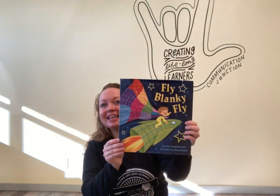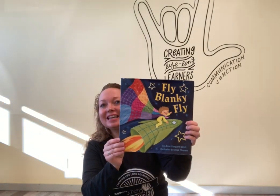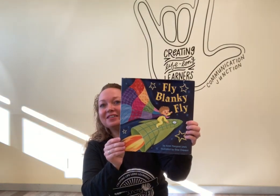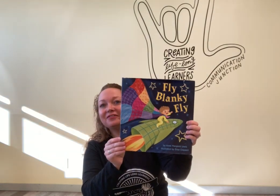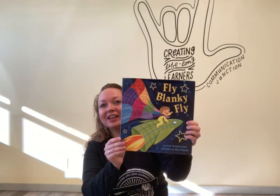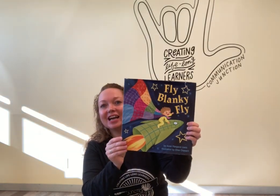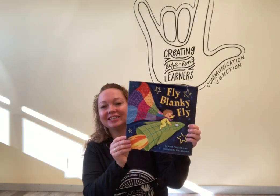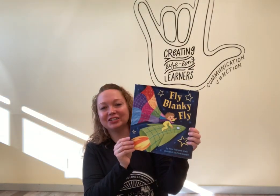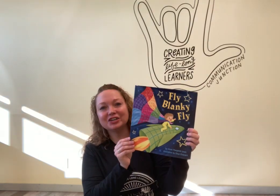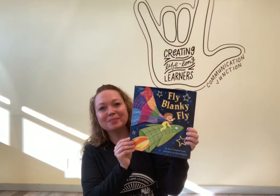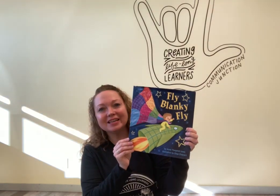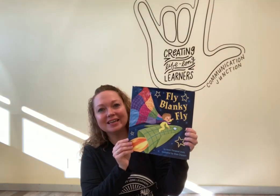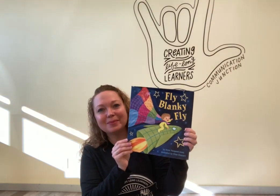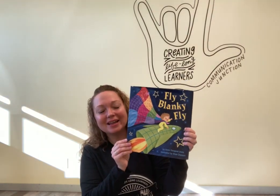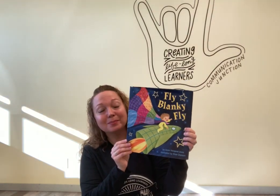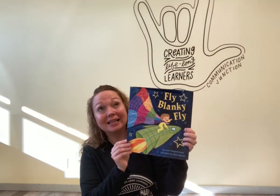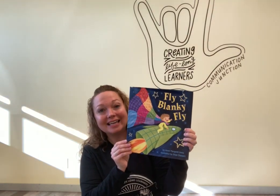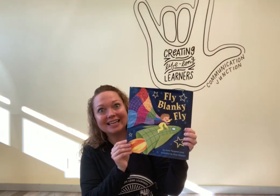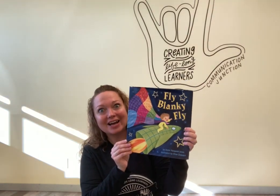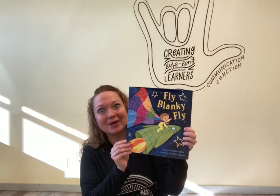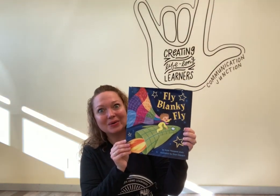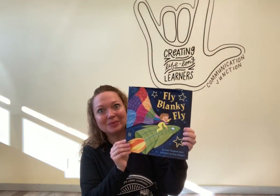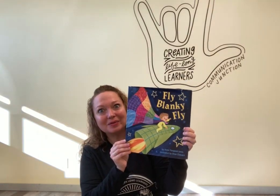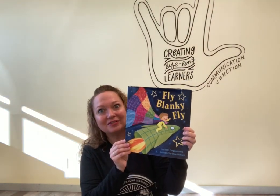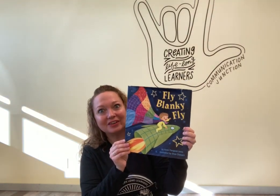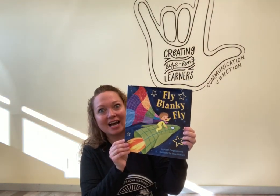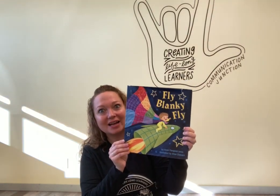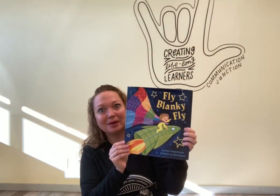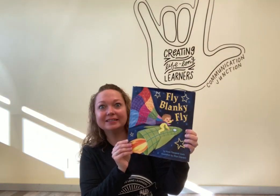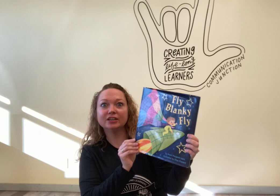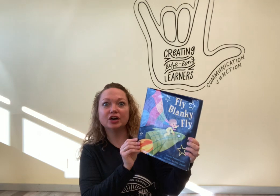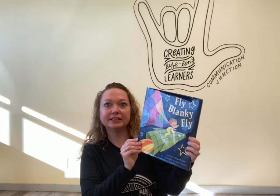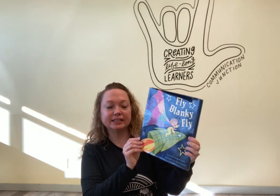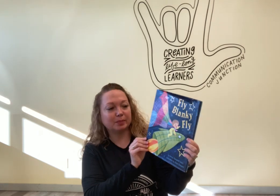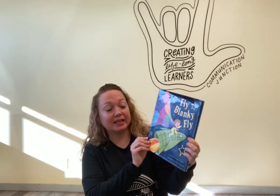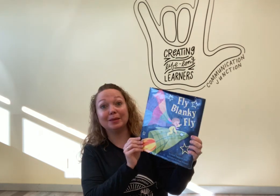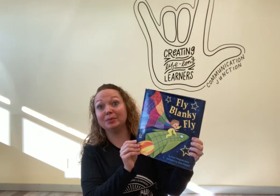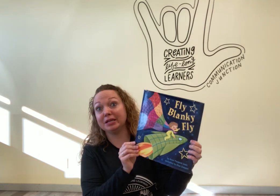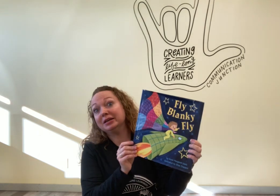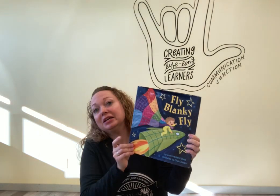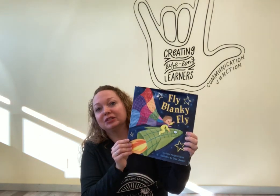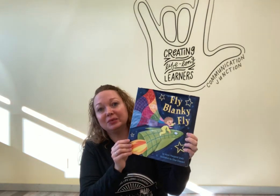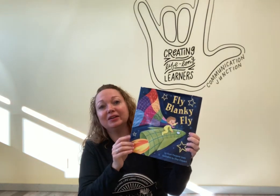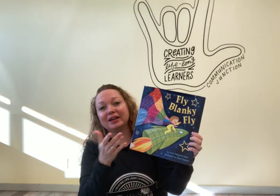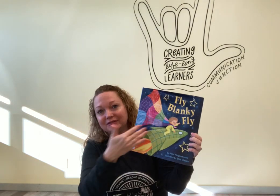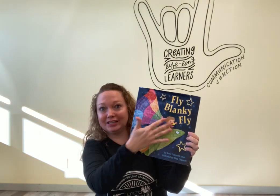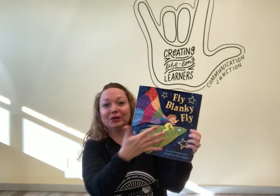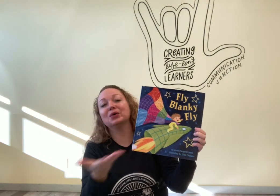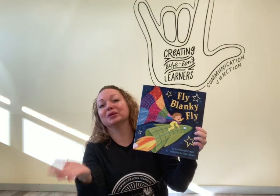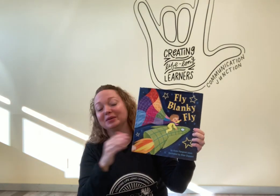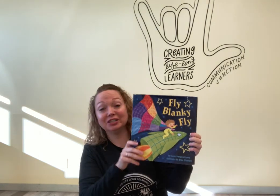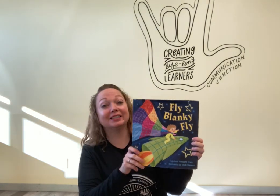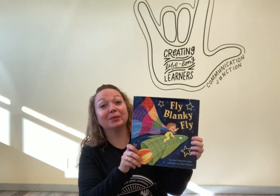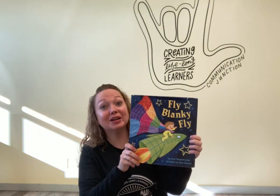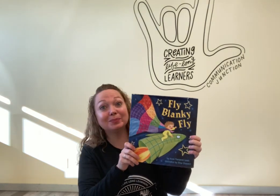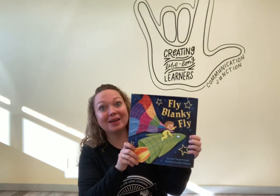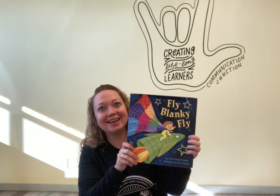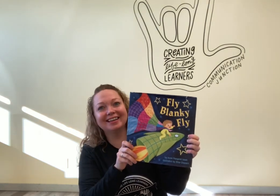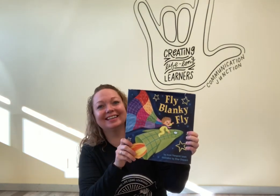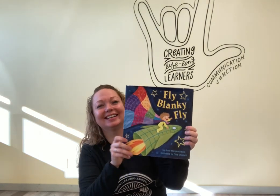Blinky, Fly. Does your Blinky at home fly? My son calls his Blinky Bee. So we don't have to say the whole word, we just say, where's Bee?